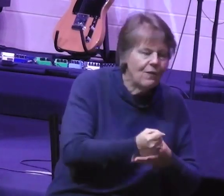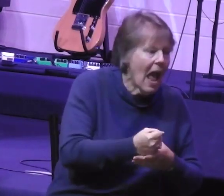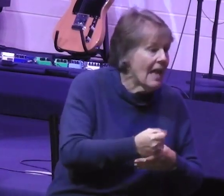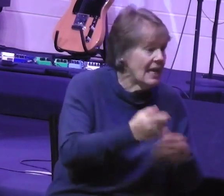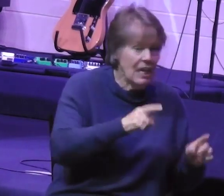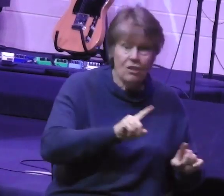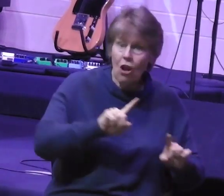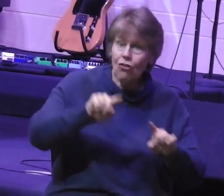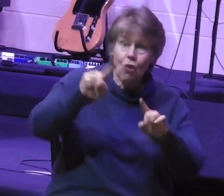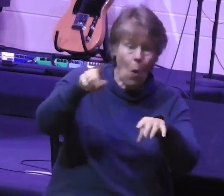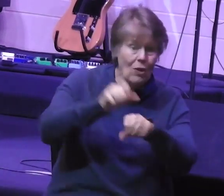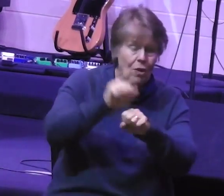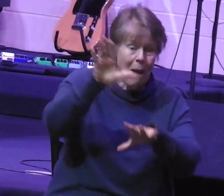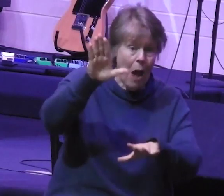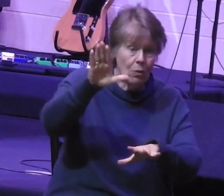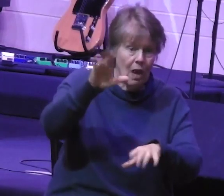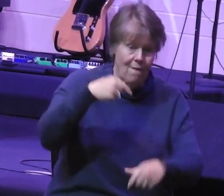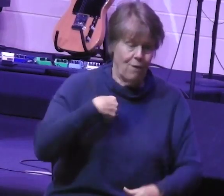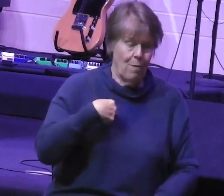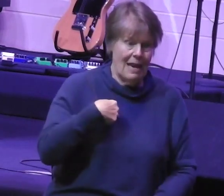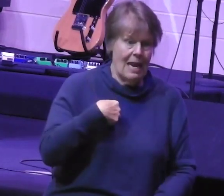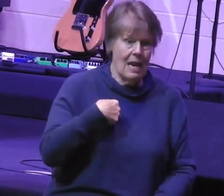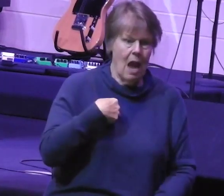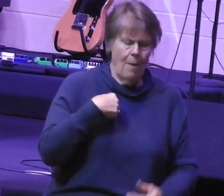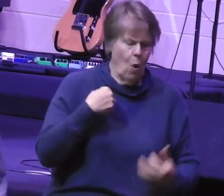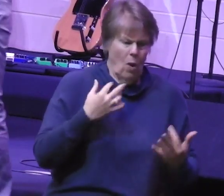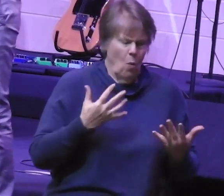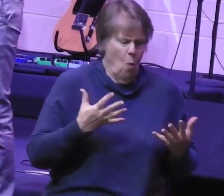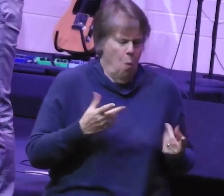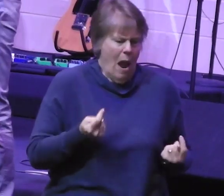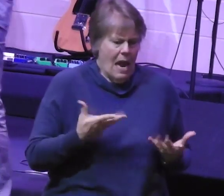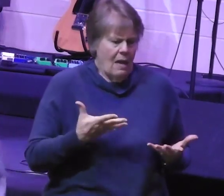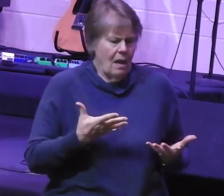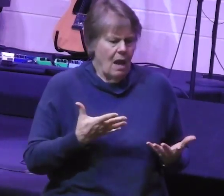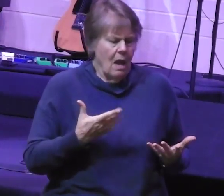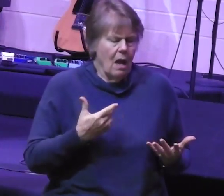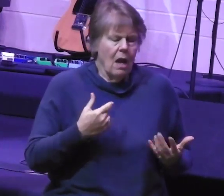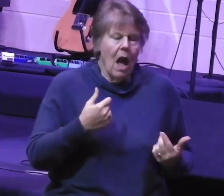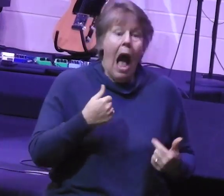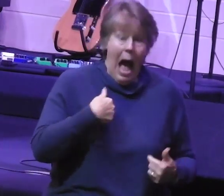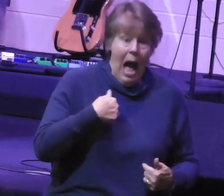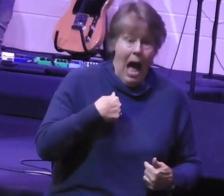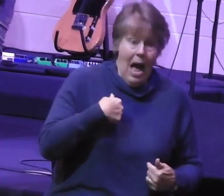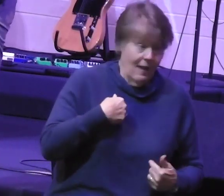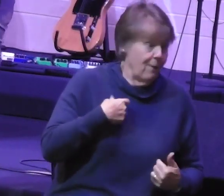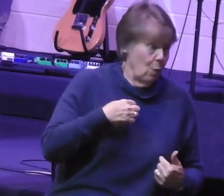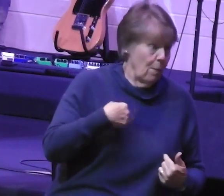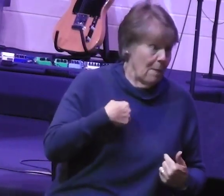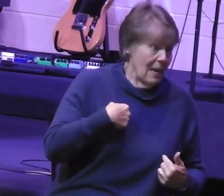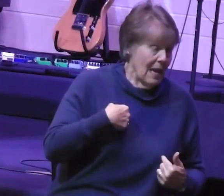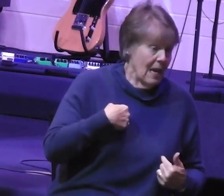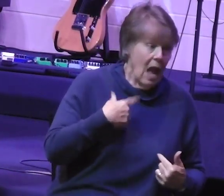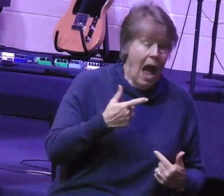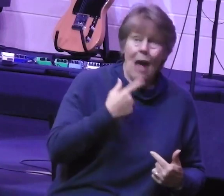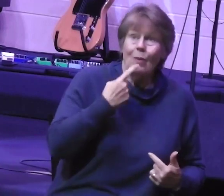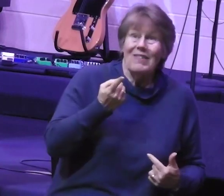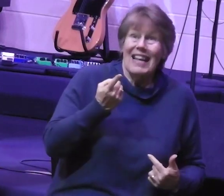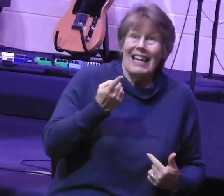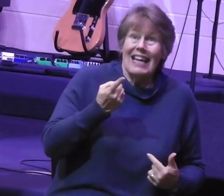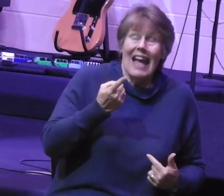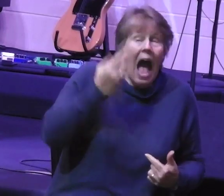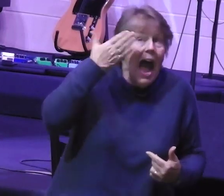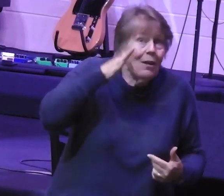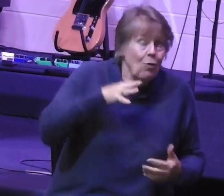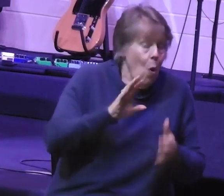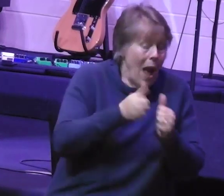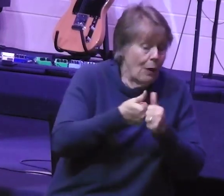Here are some questions that I might have asked if I had been in this situation. I might have asked, I actually don't know how to sacrifice a child to